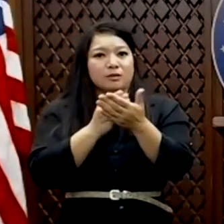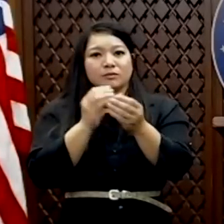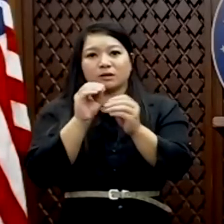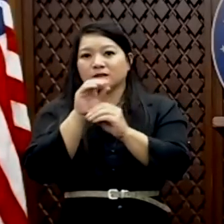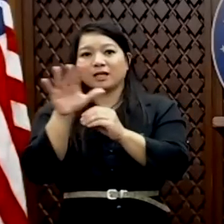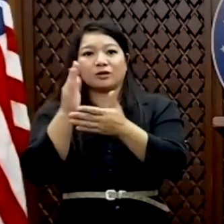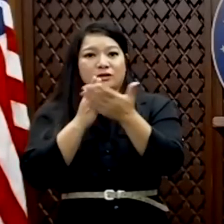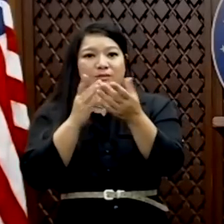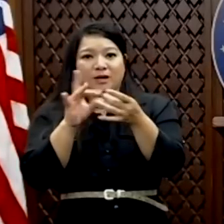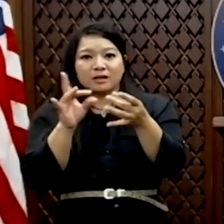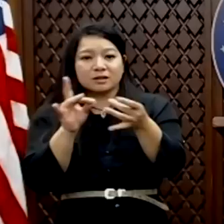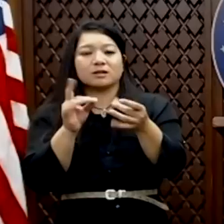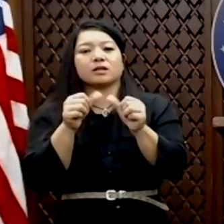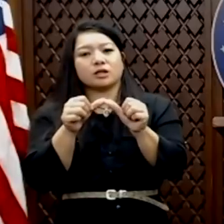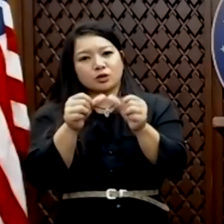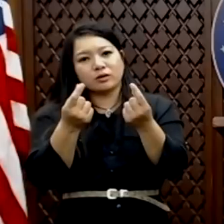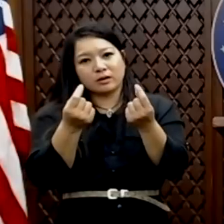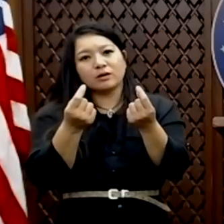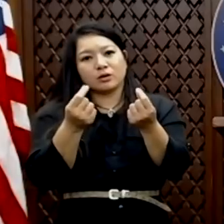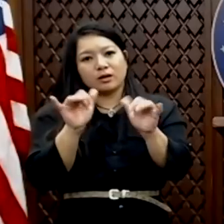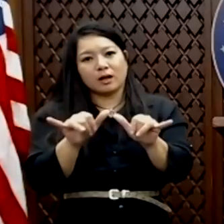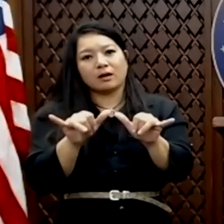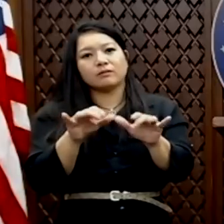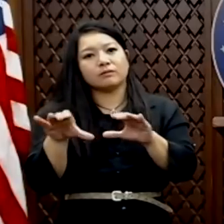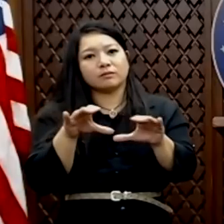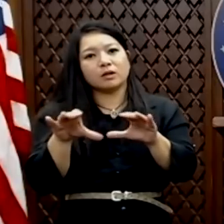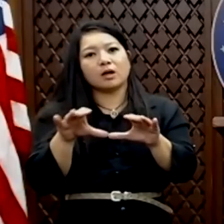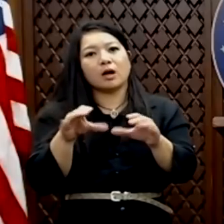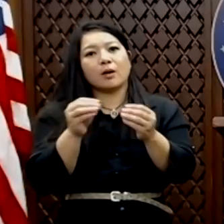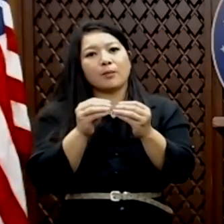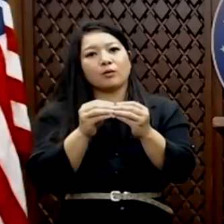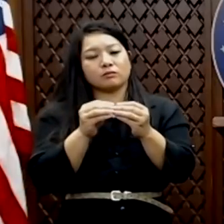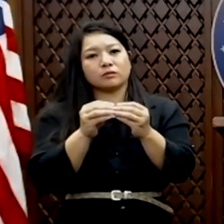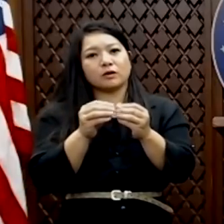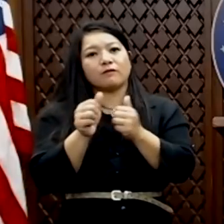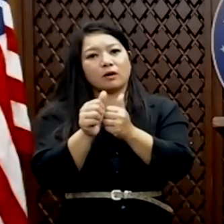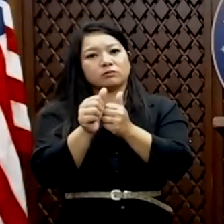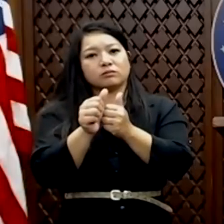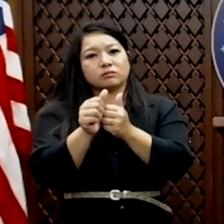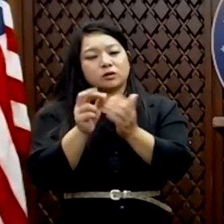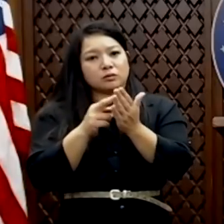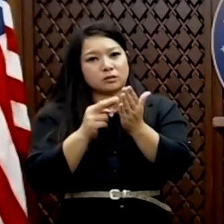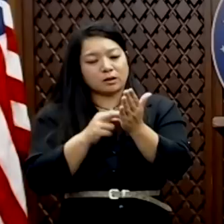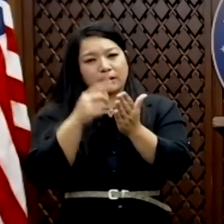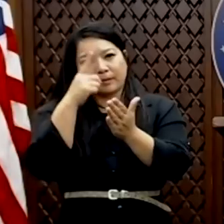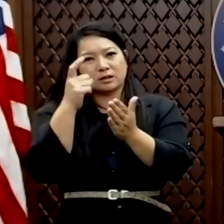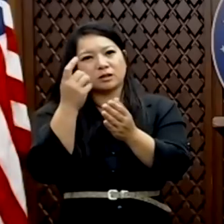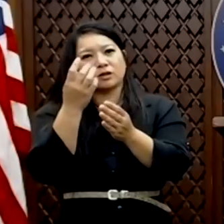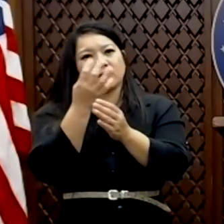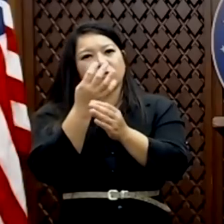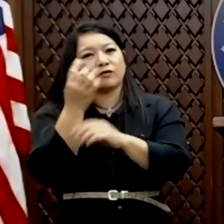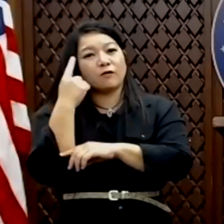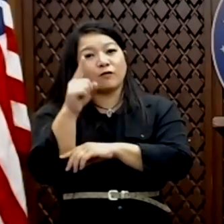the messages. Let's continue that, and let's be more forceful, because it's for the love